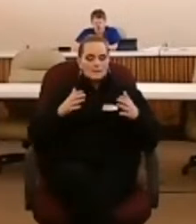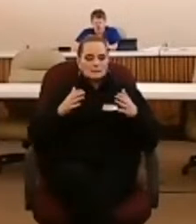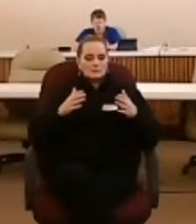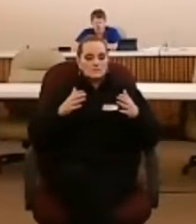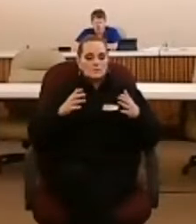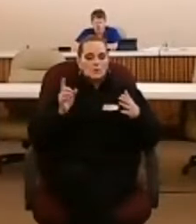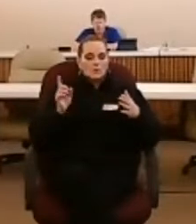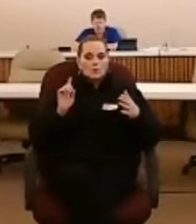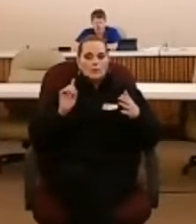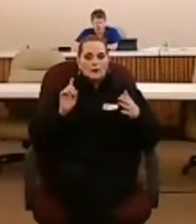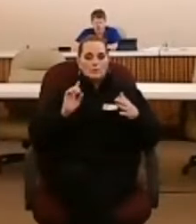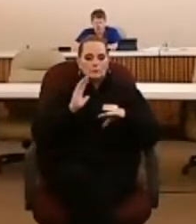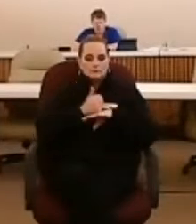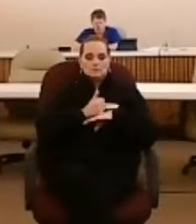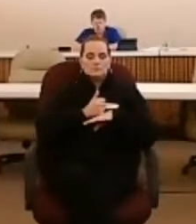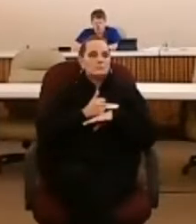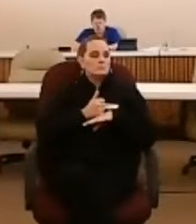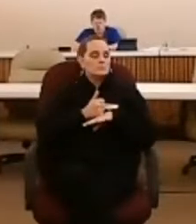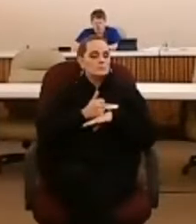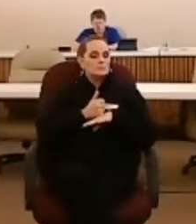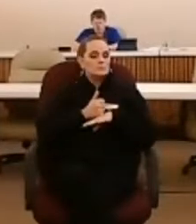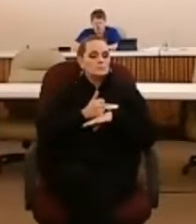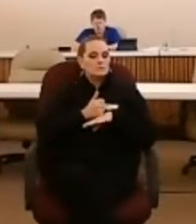where they are located at the